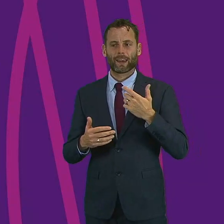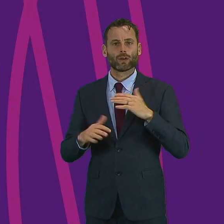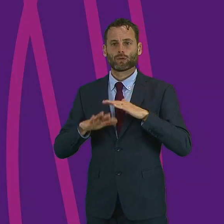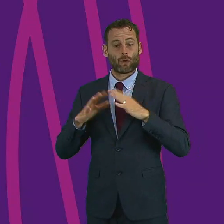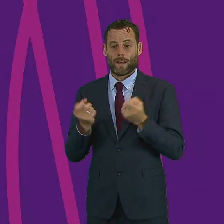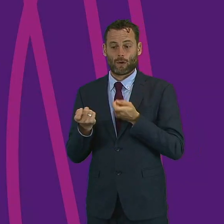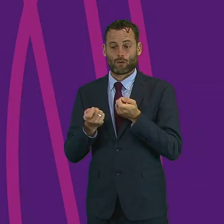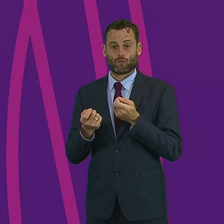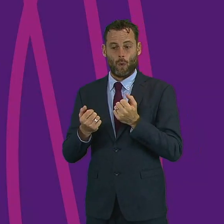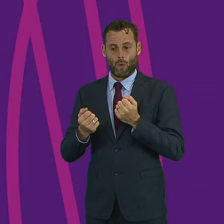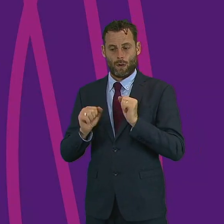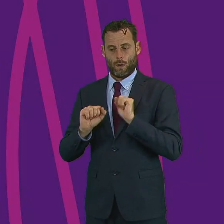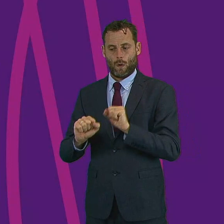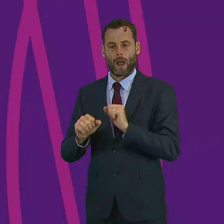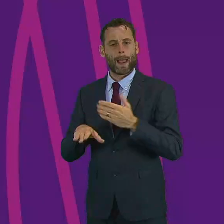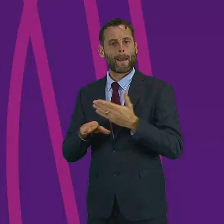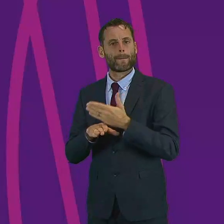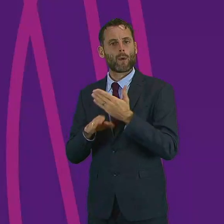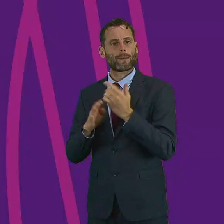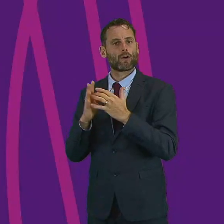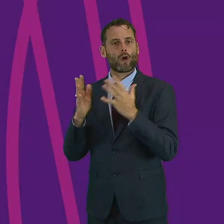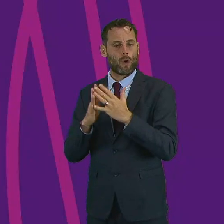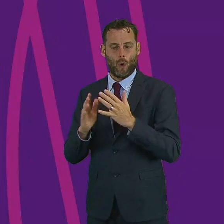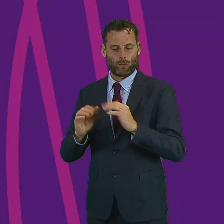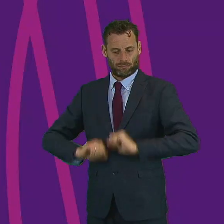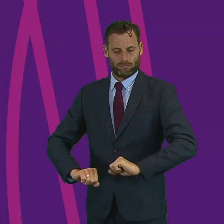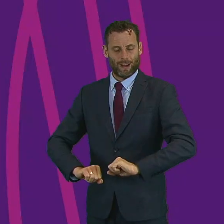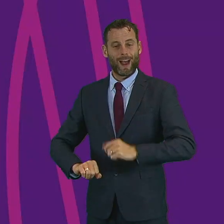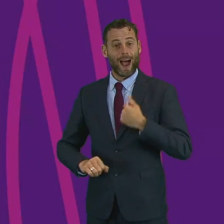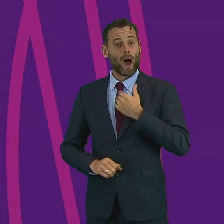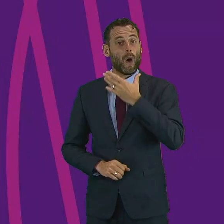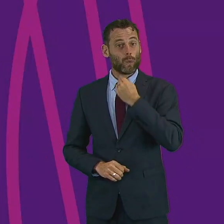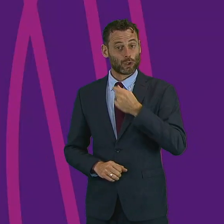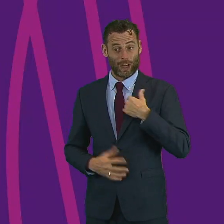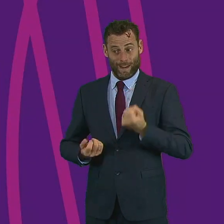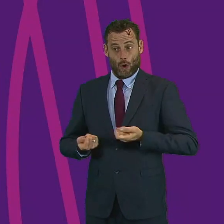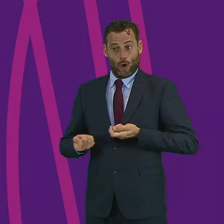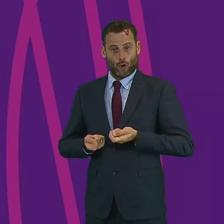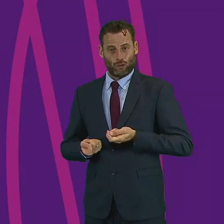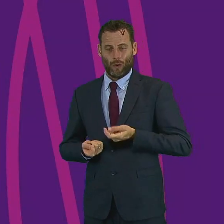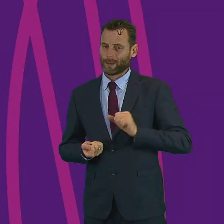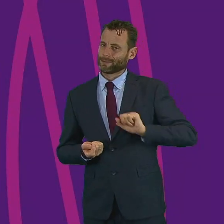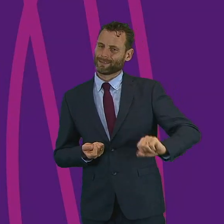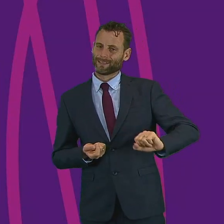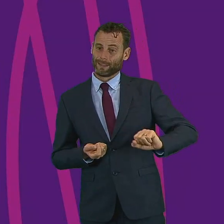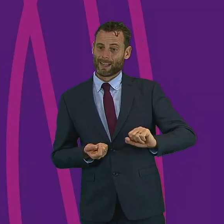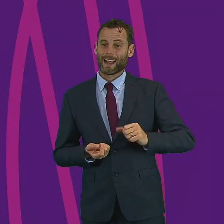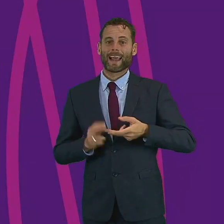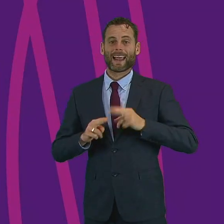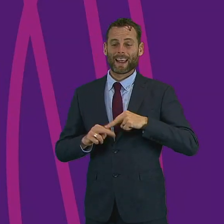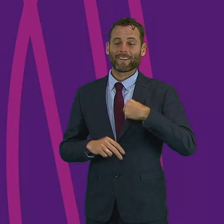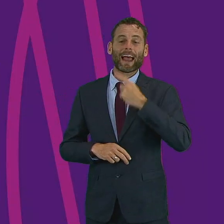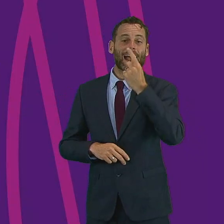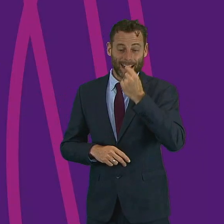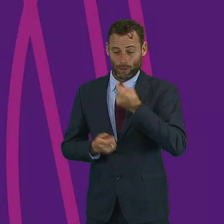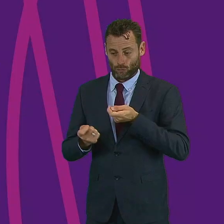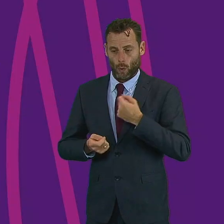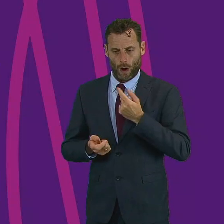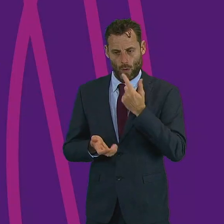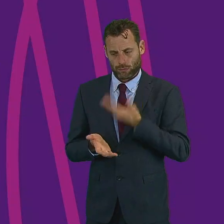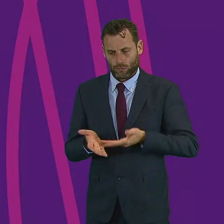makers are moving into what they call the shortbread season, where they increase production in the run-up to Christmas and New Year.